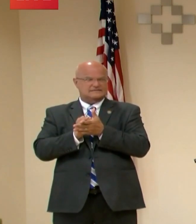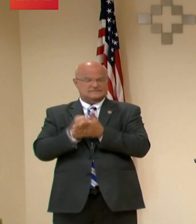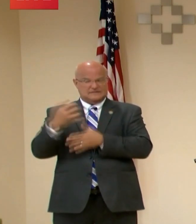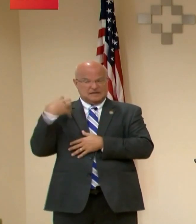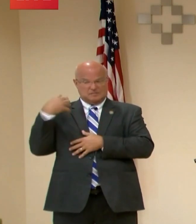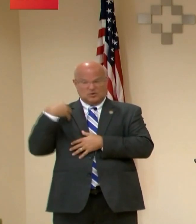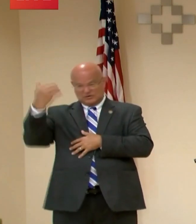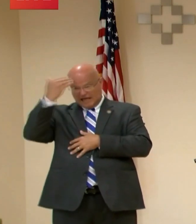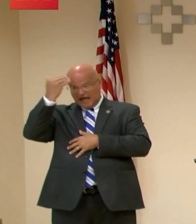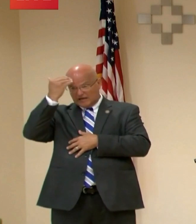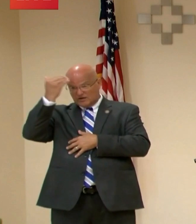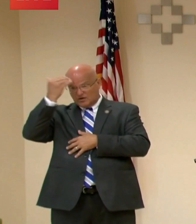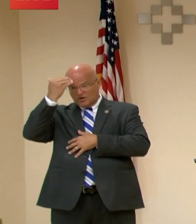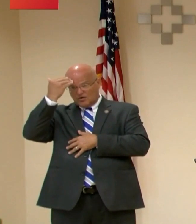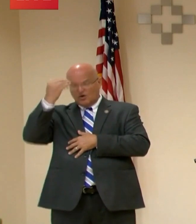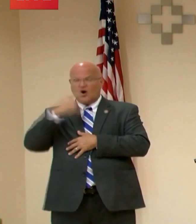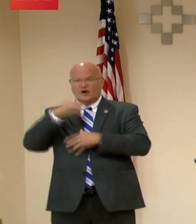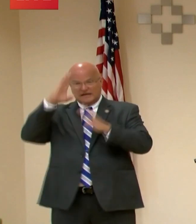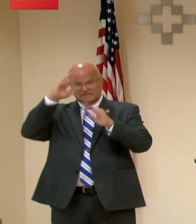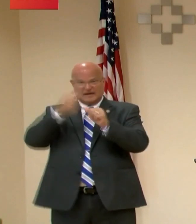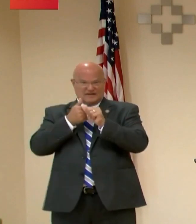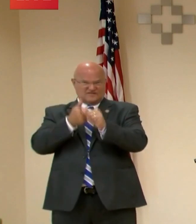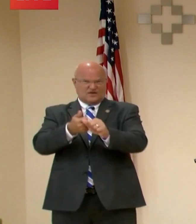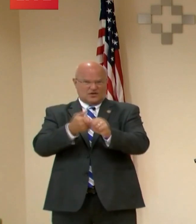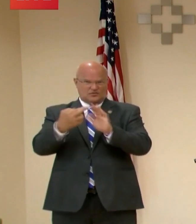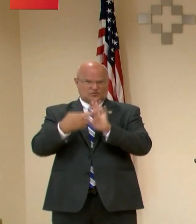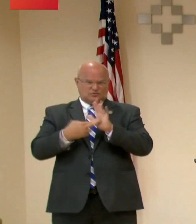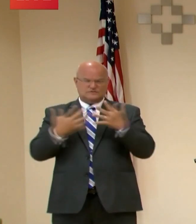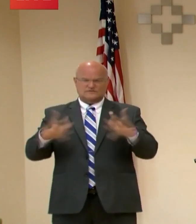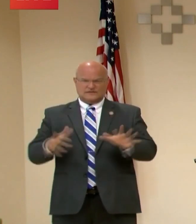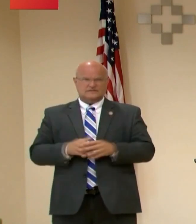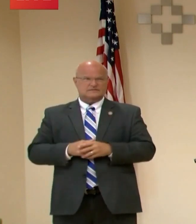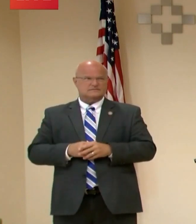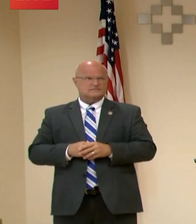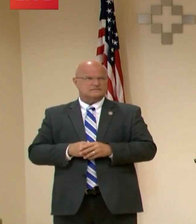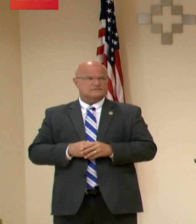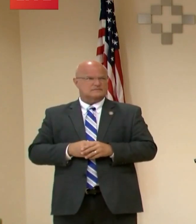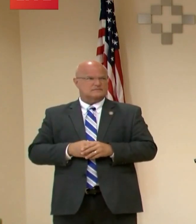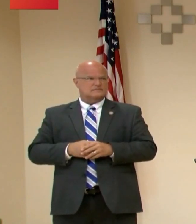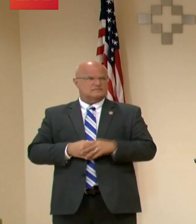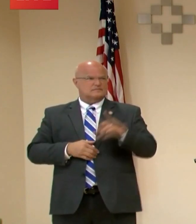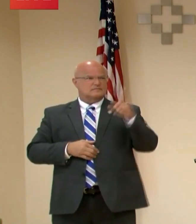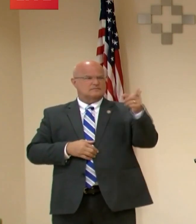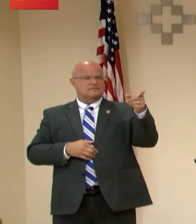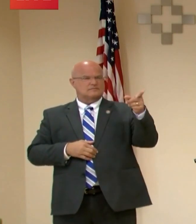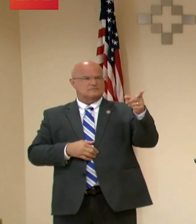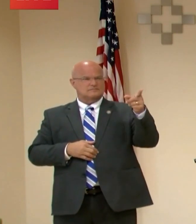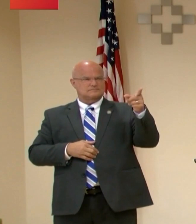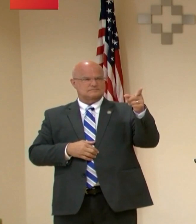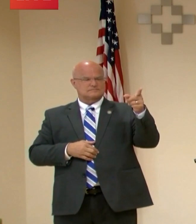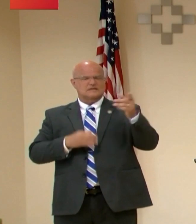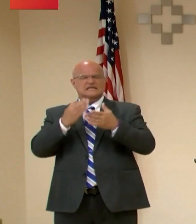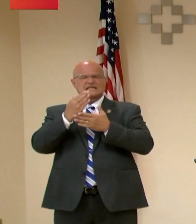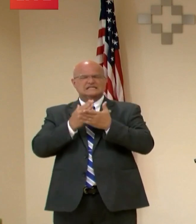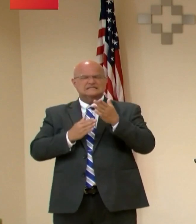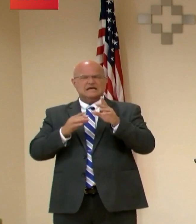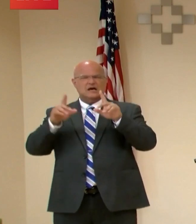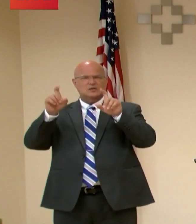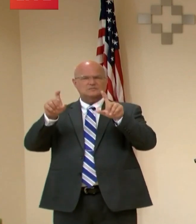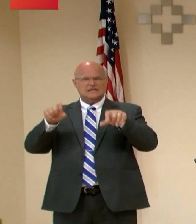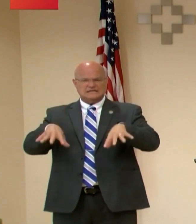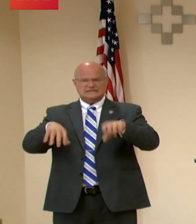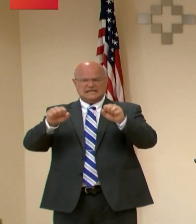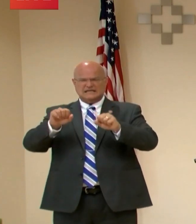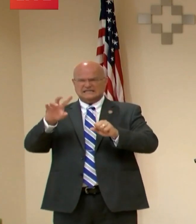the employers I know are expected to follow and are following. Yes. I know some tests are still